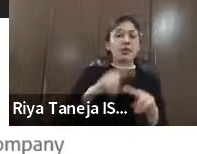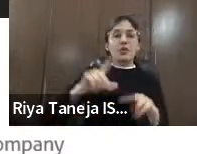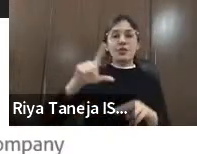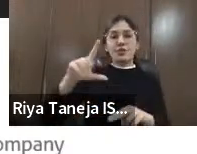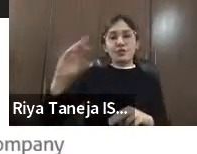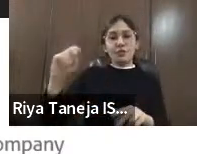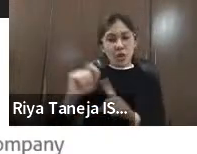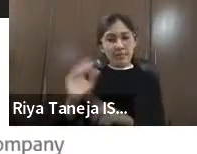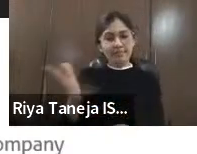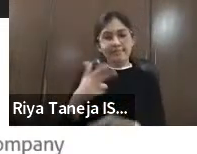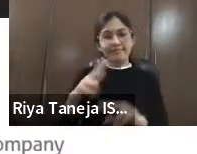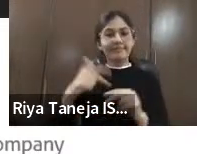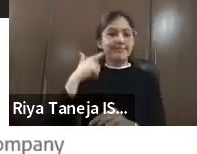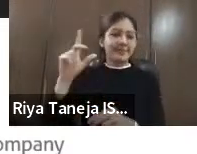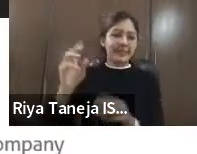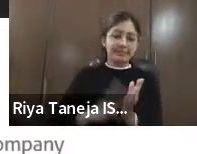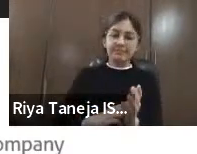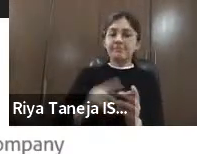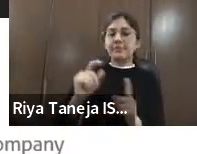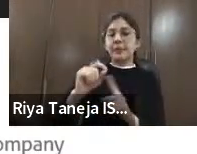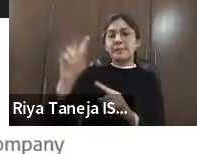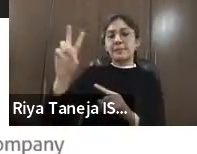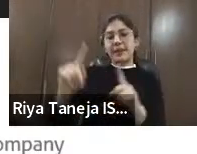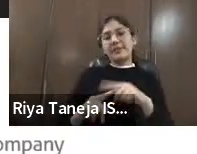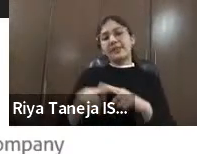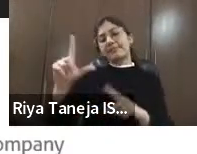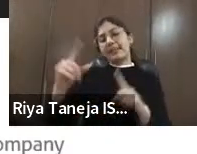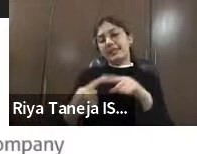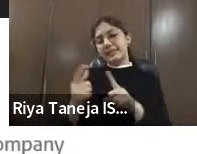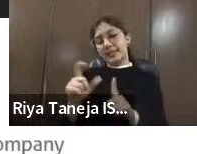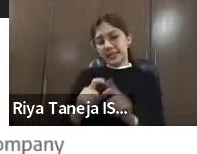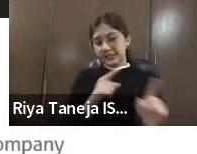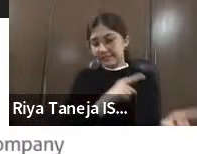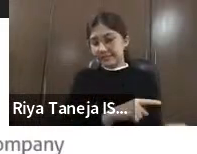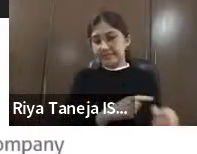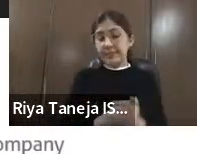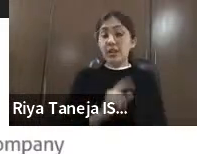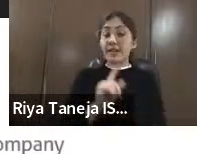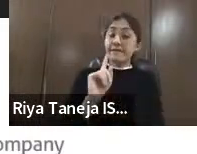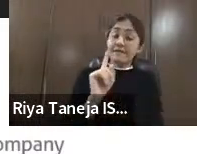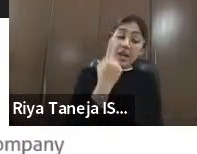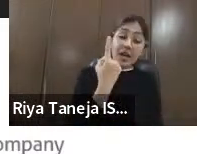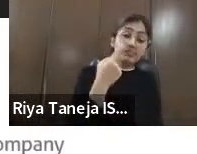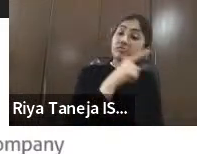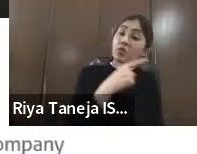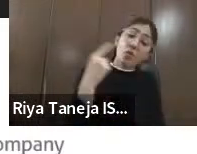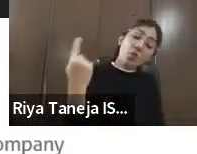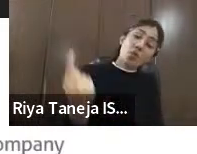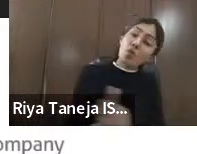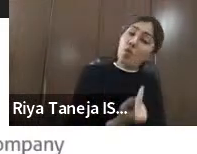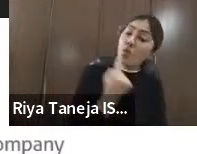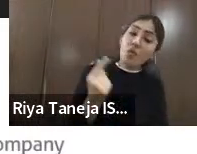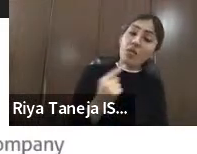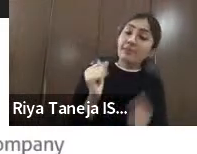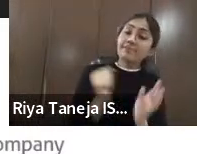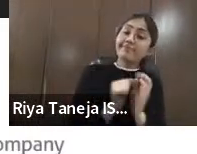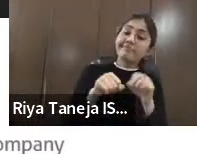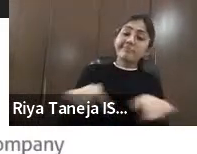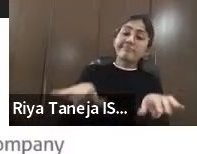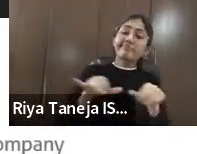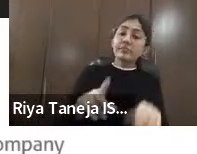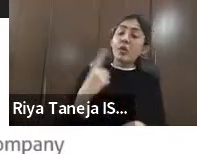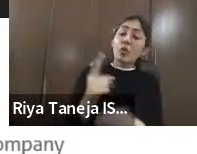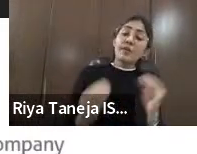Private Limited. His venture, Flop Films, is India's first and only production house founded by a